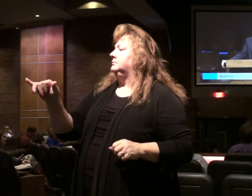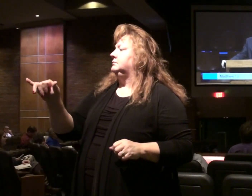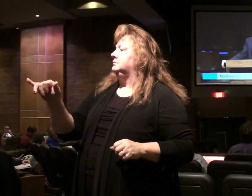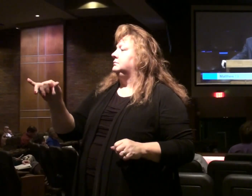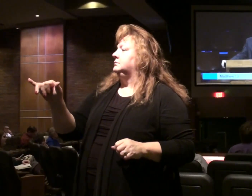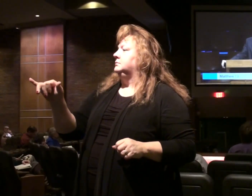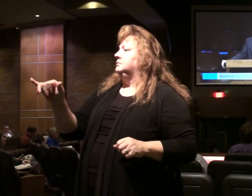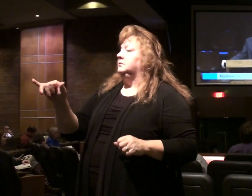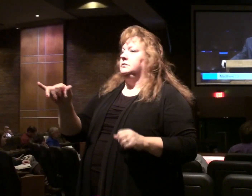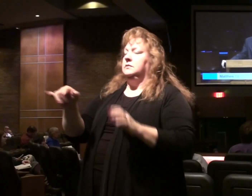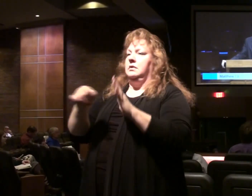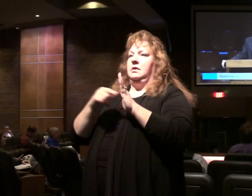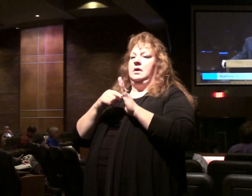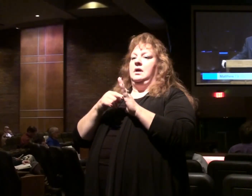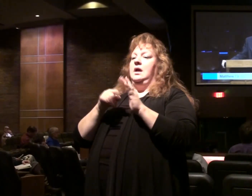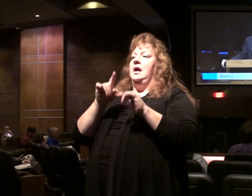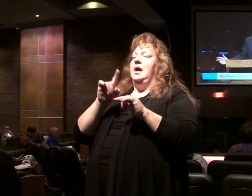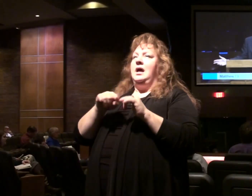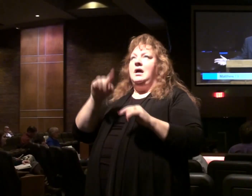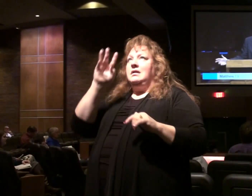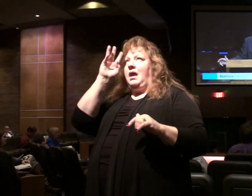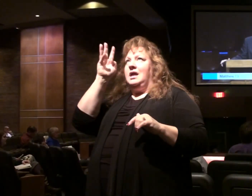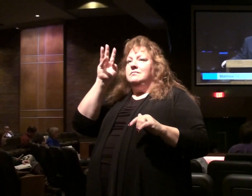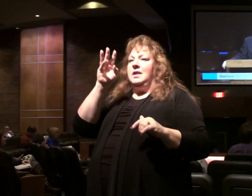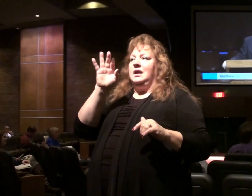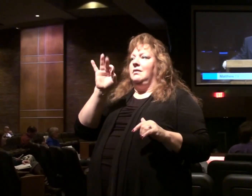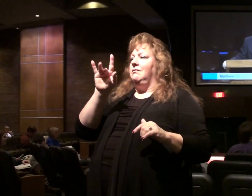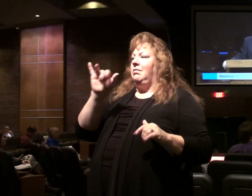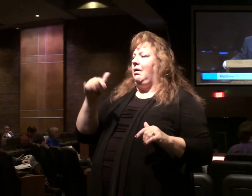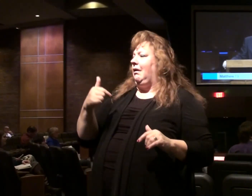Because that will reveal something to you. You can't even create a fly.